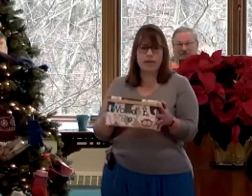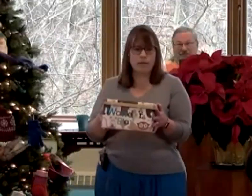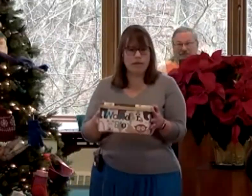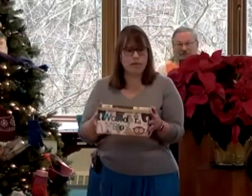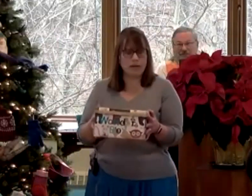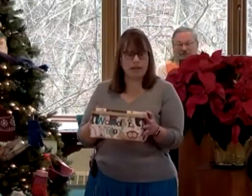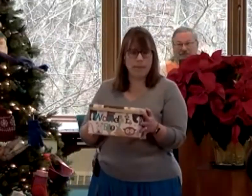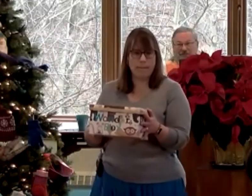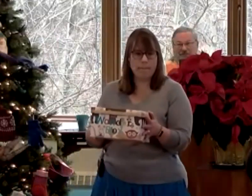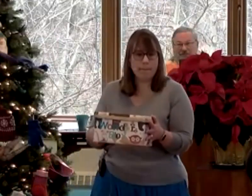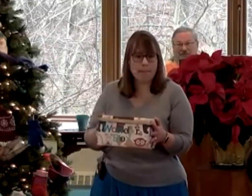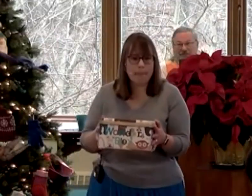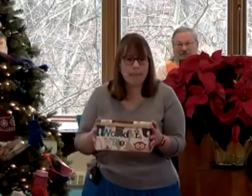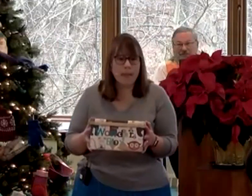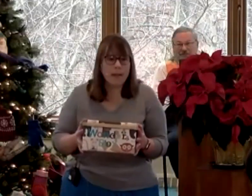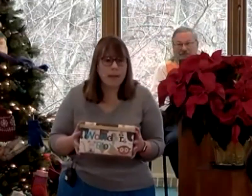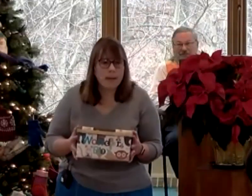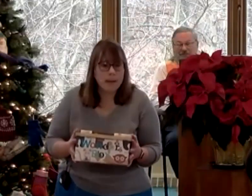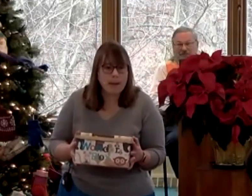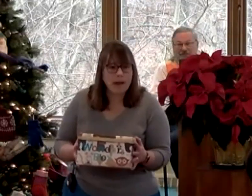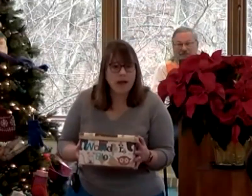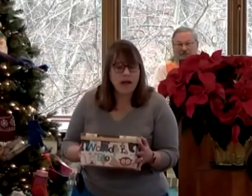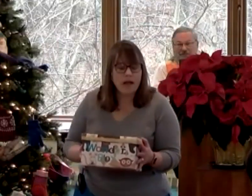What do you think? What do you think, Roxy?